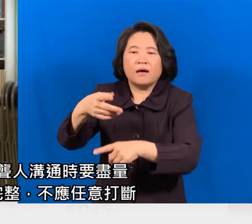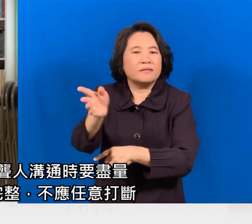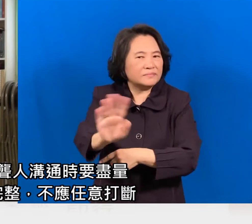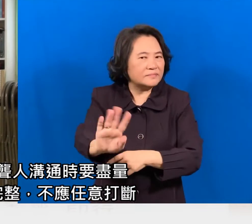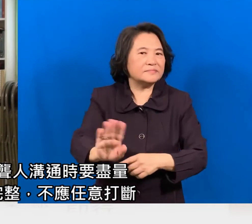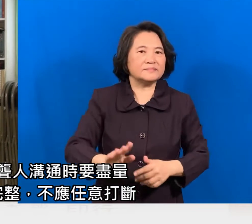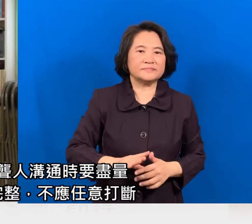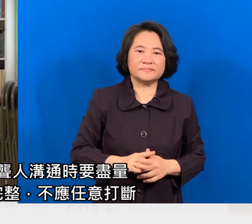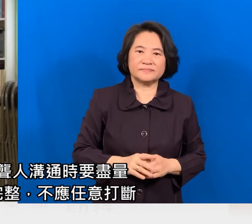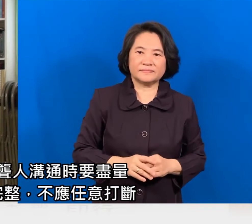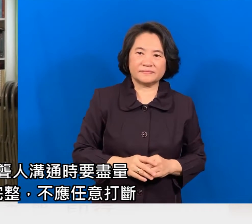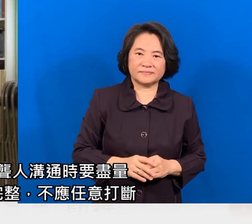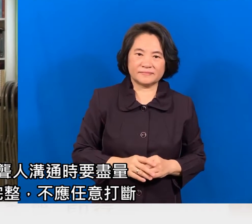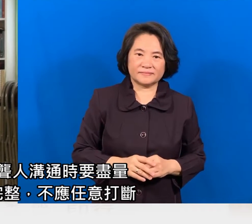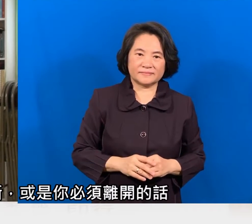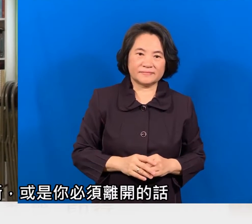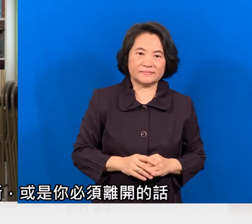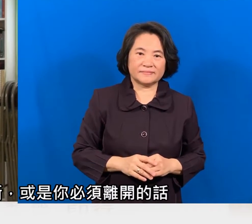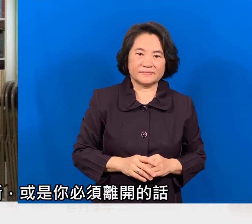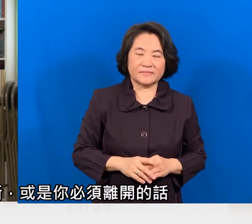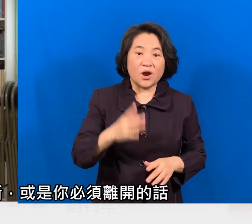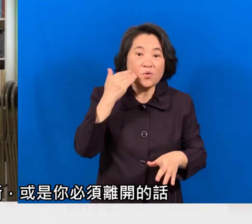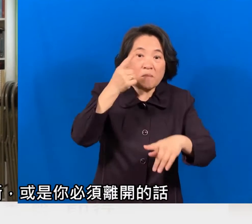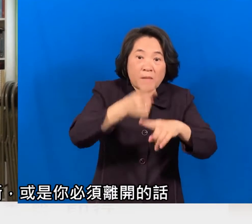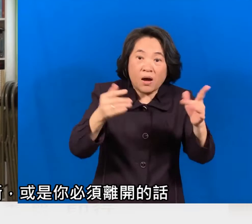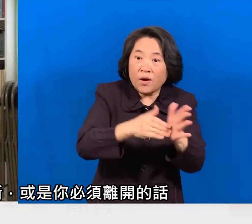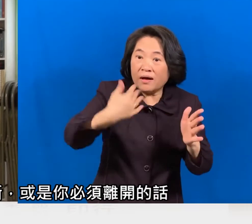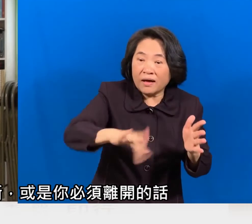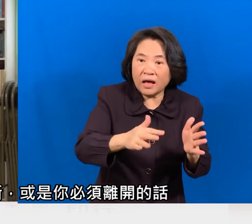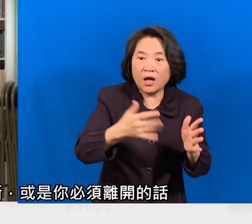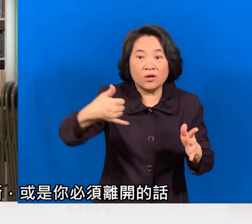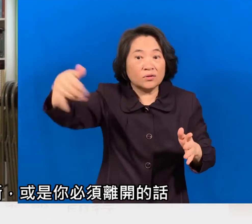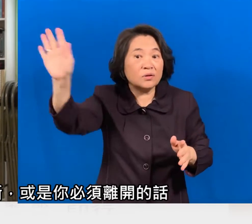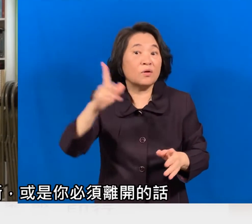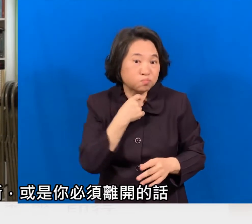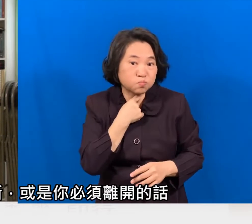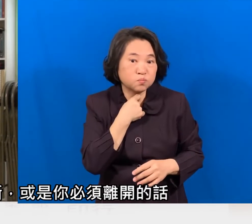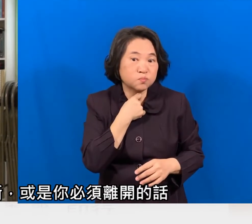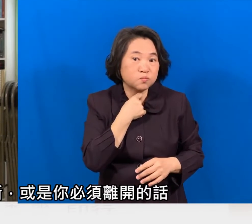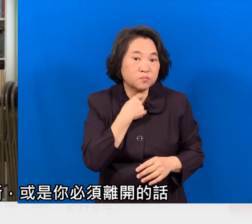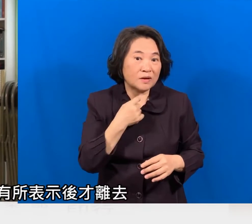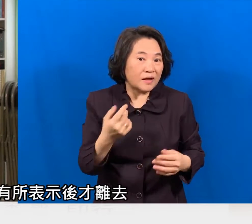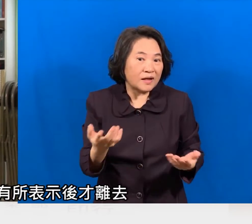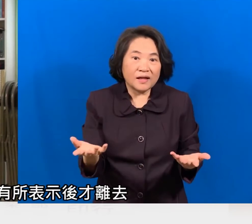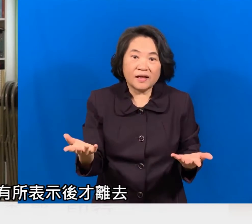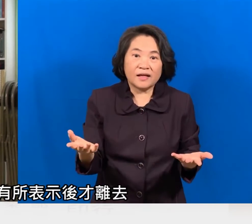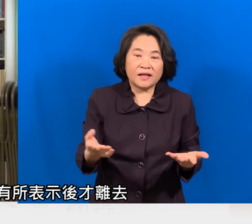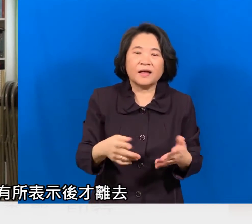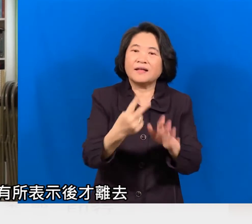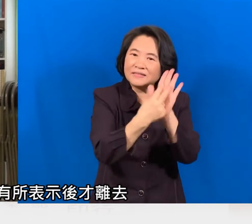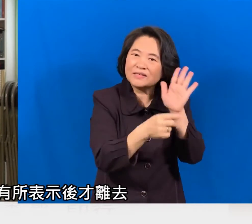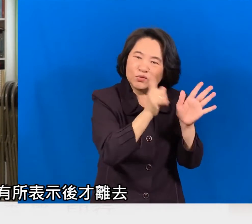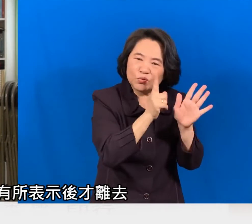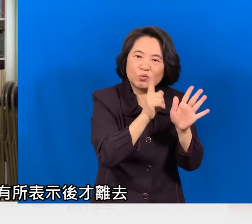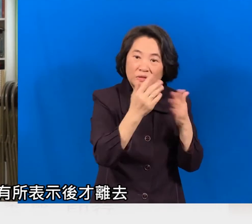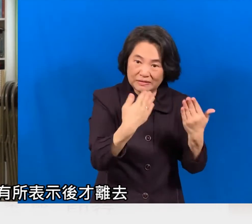just break it off when you feel like it. If by chance you are interrupted or you have to leave, remember that you should excuse